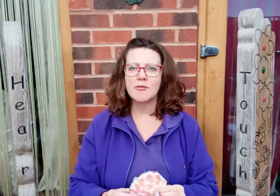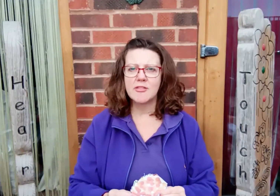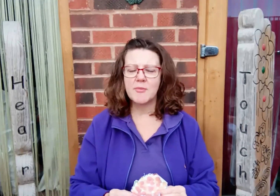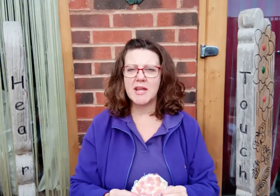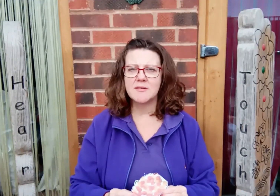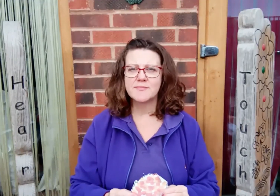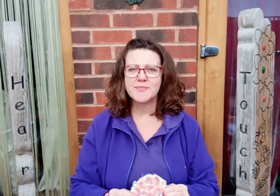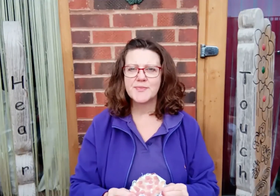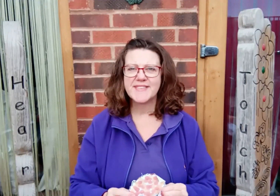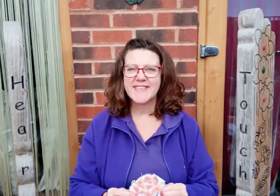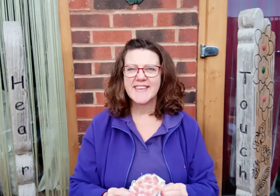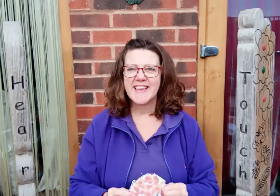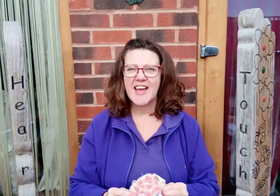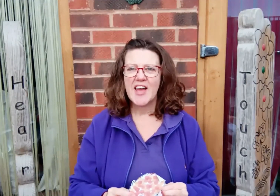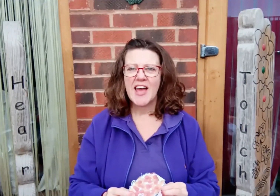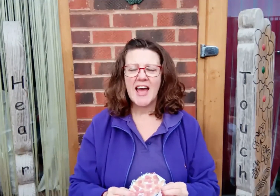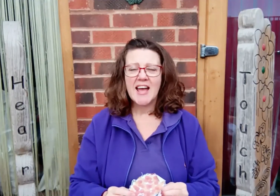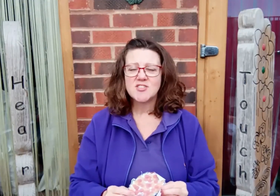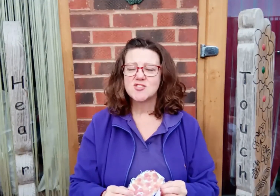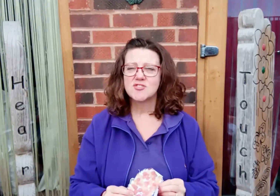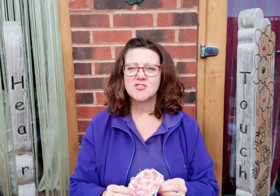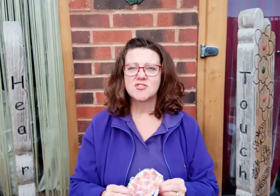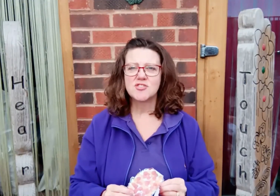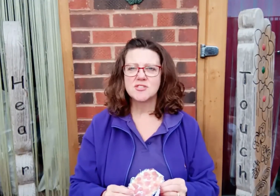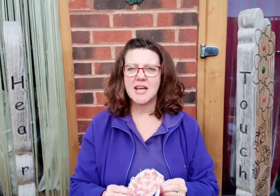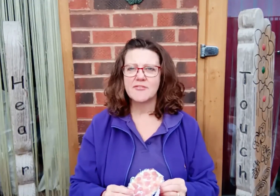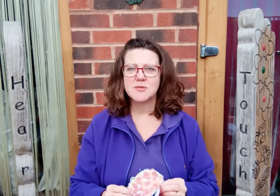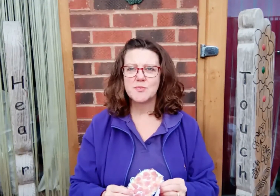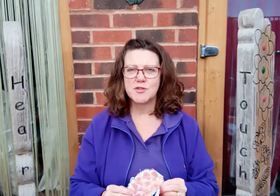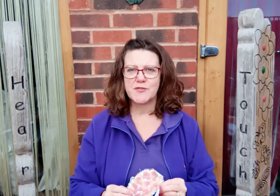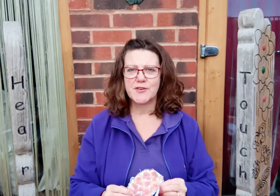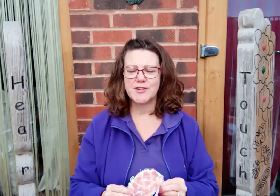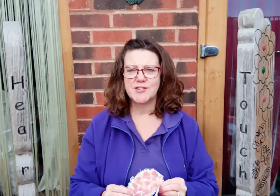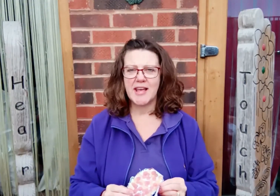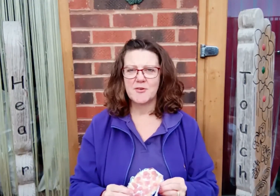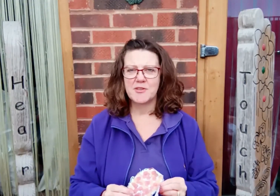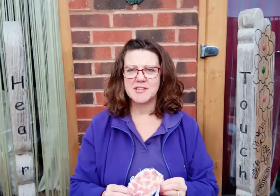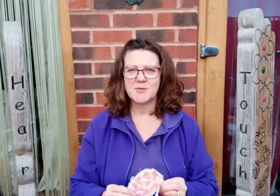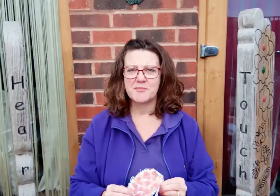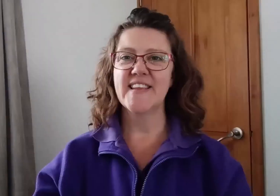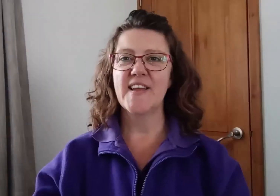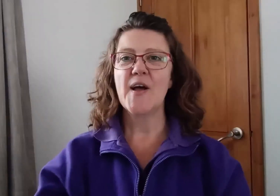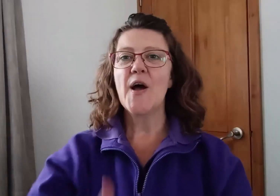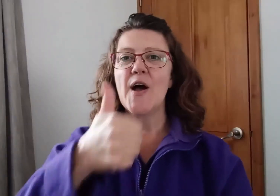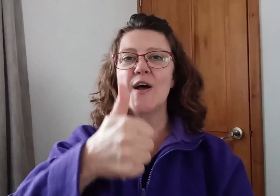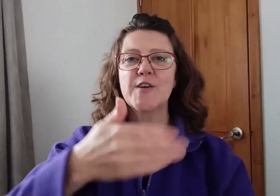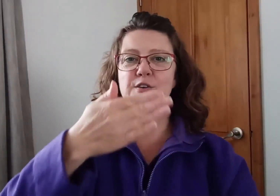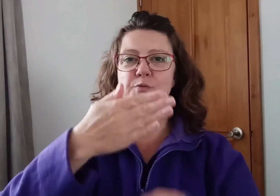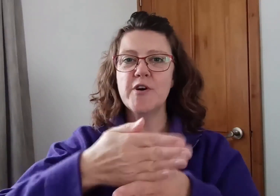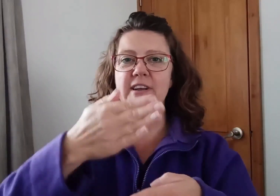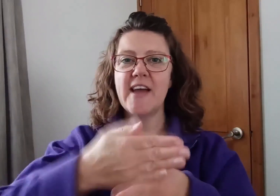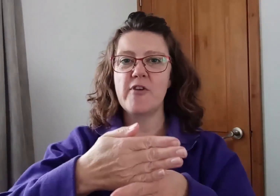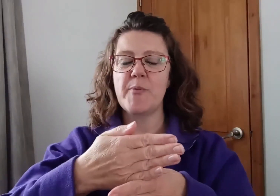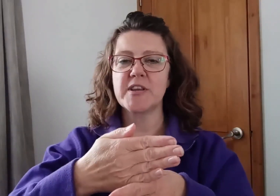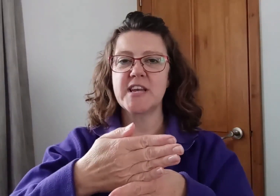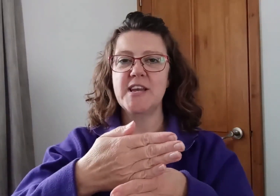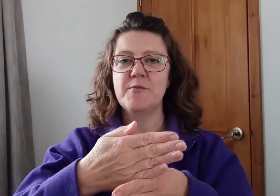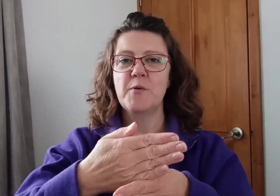them in, and just have as much fun as you can with this one. Good work, everybody. We've